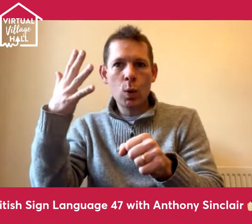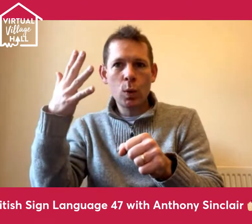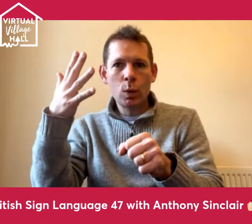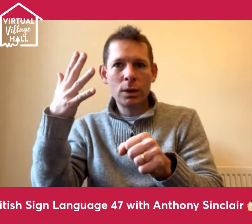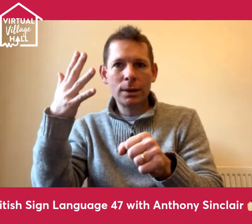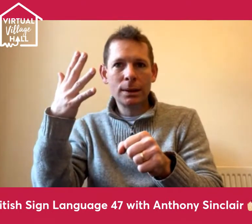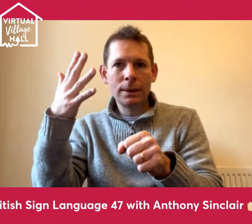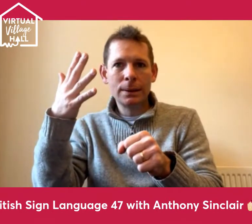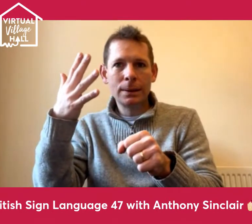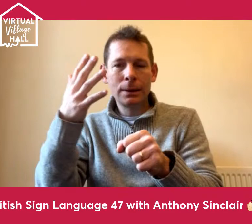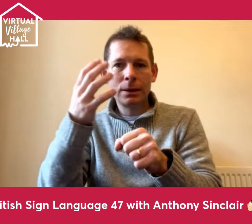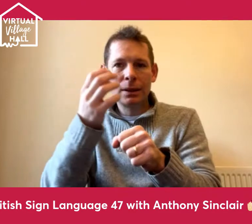gold,